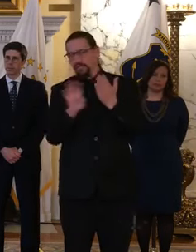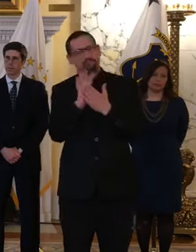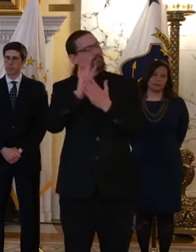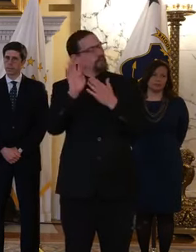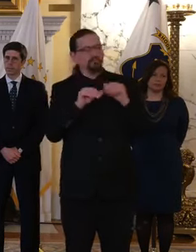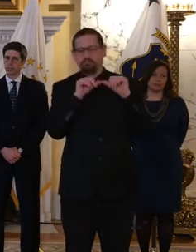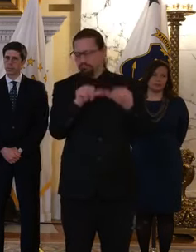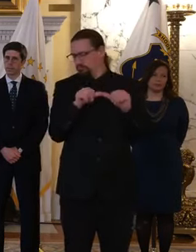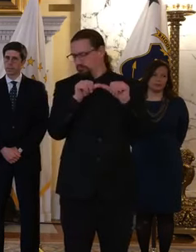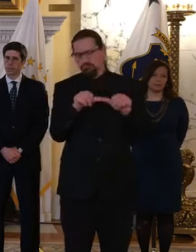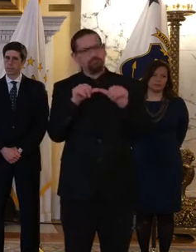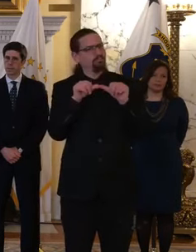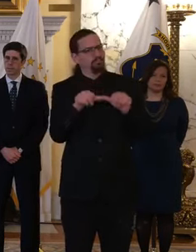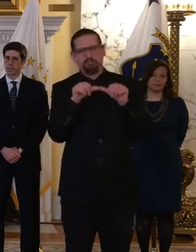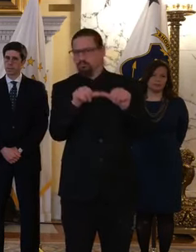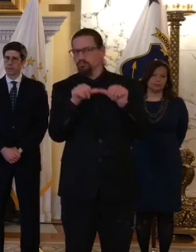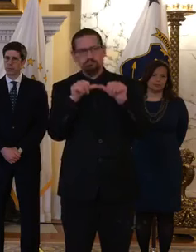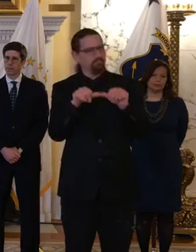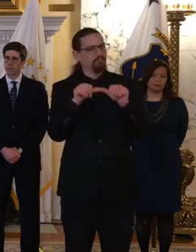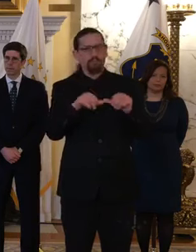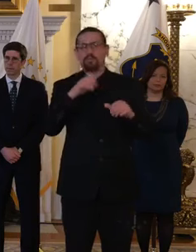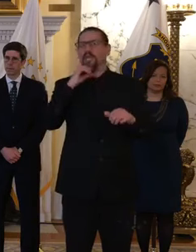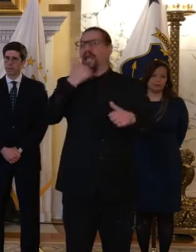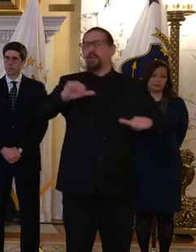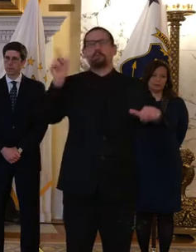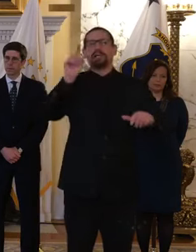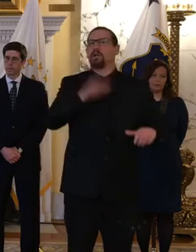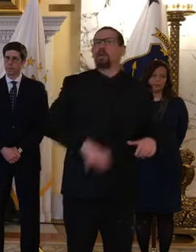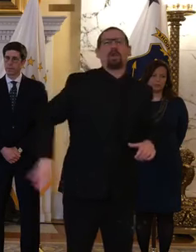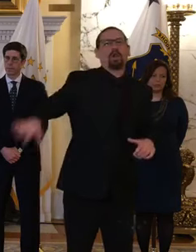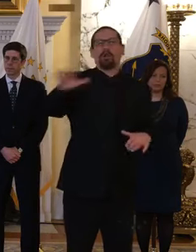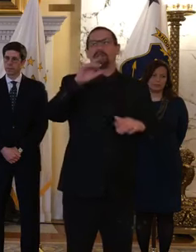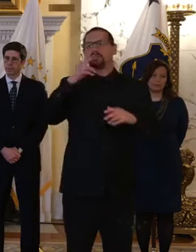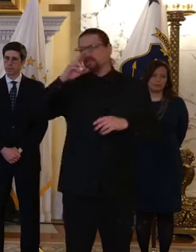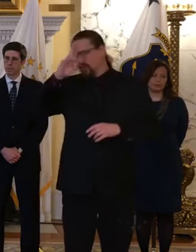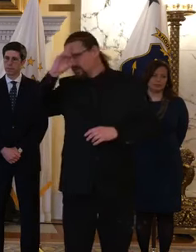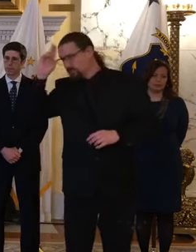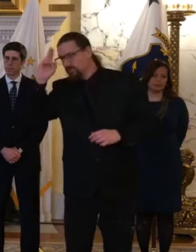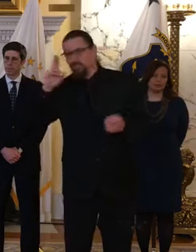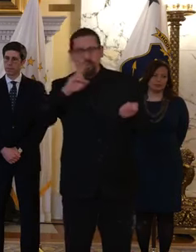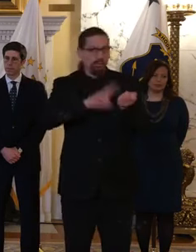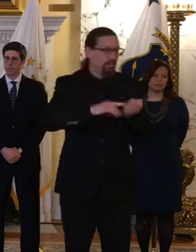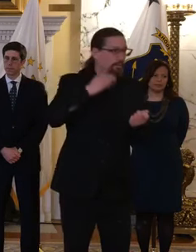facilities where there's critical infrastructure and workers throughout the state.